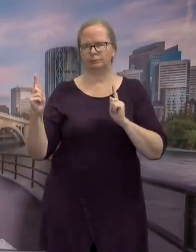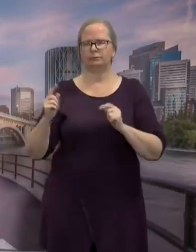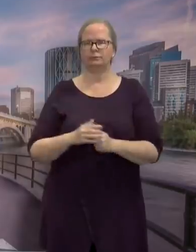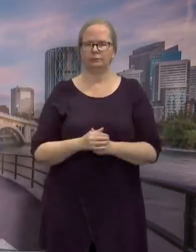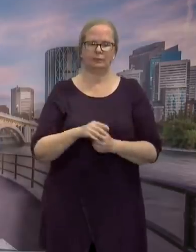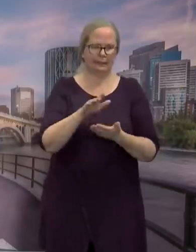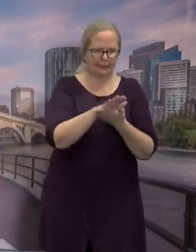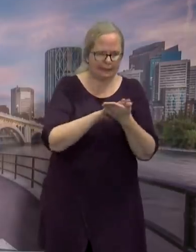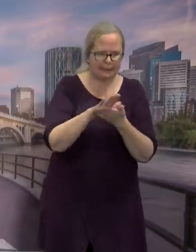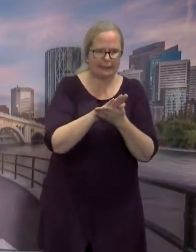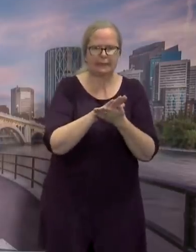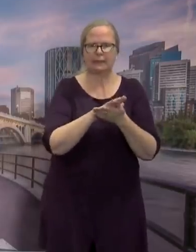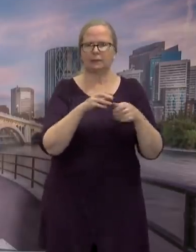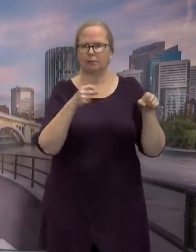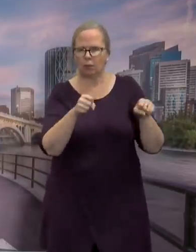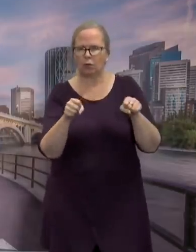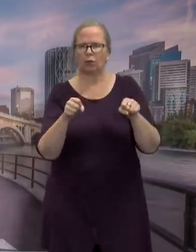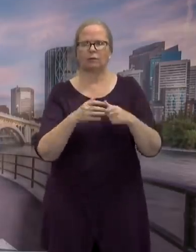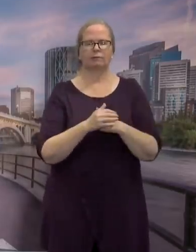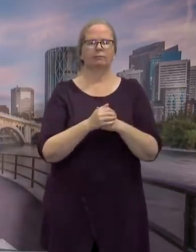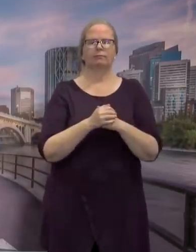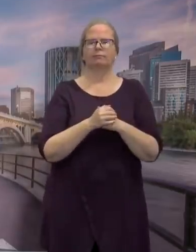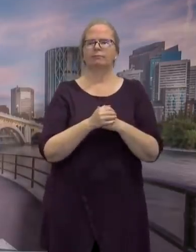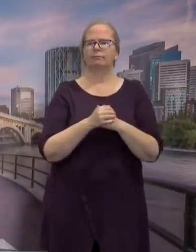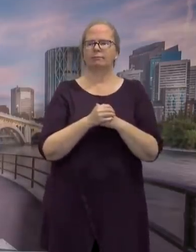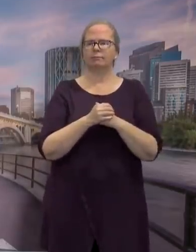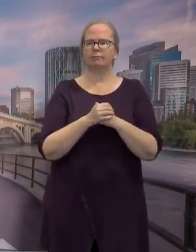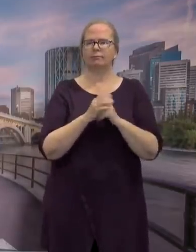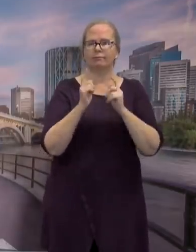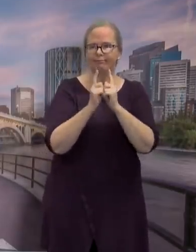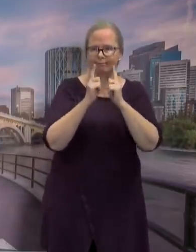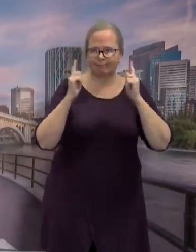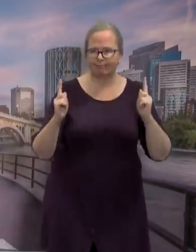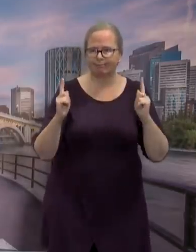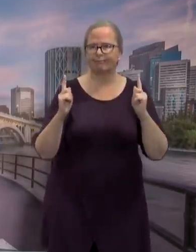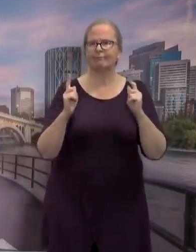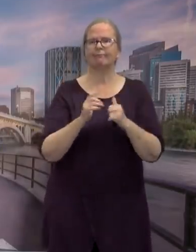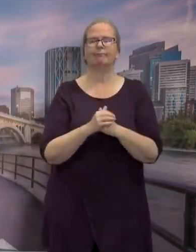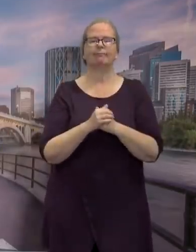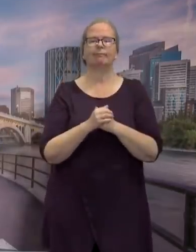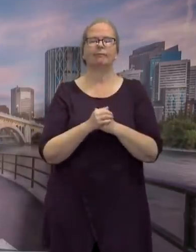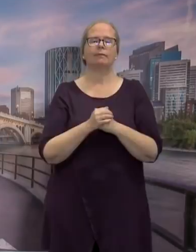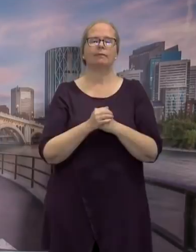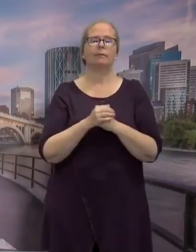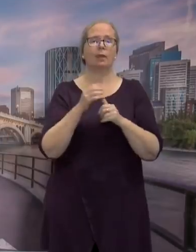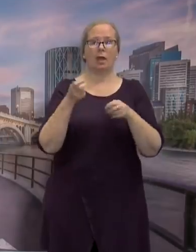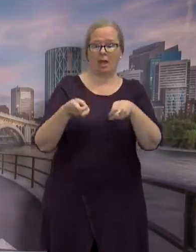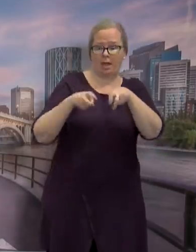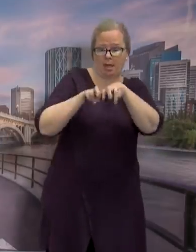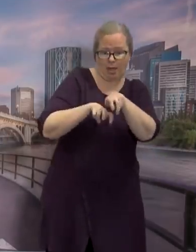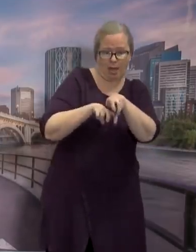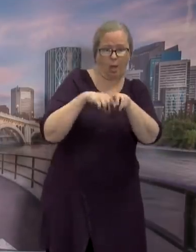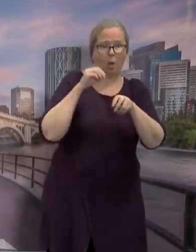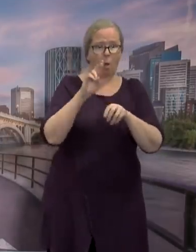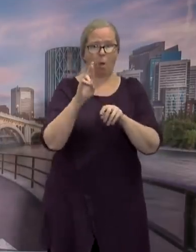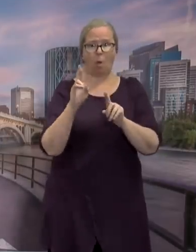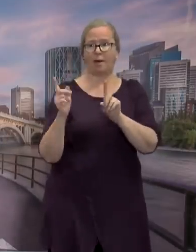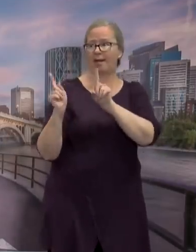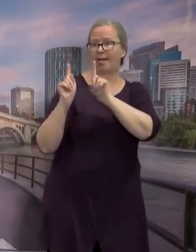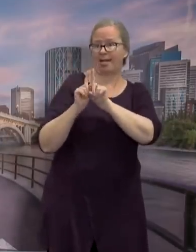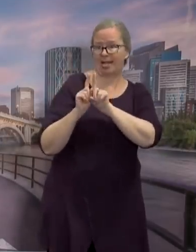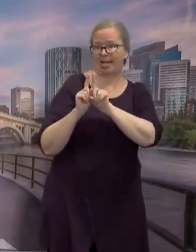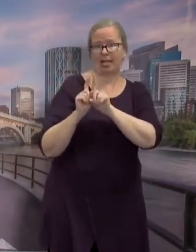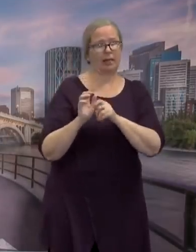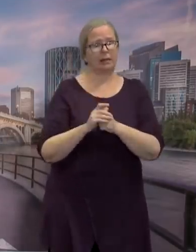pedestrians and other riders. And again, no doubling. These are single-use scooters. You will get a ticket if you're